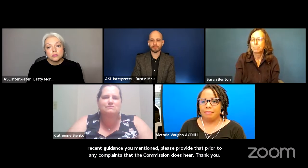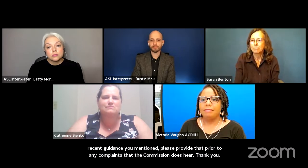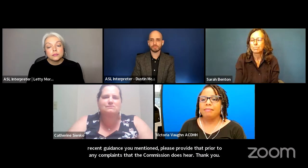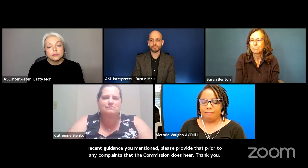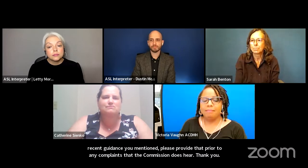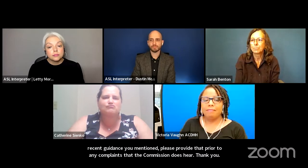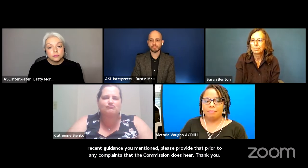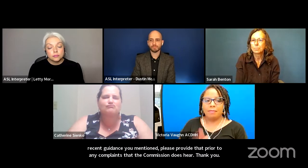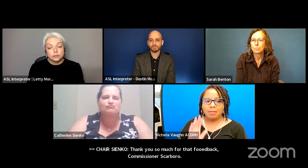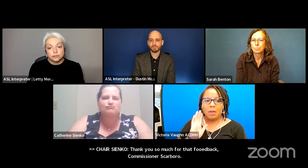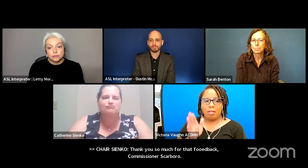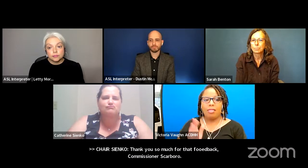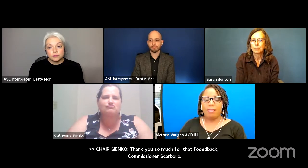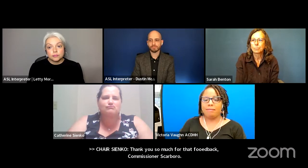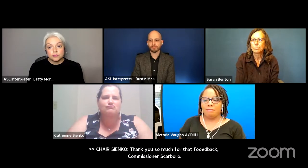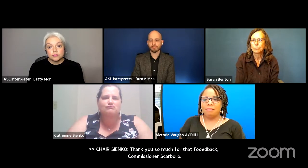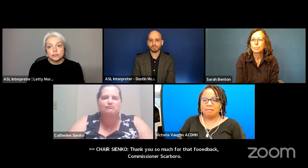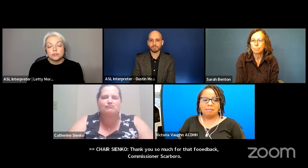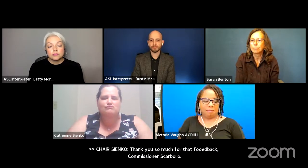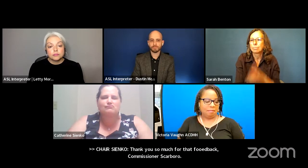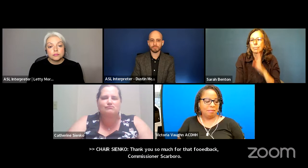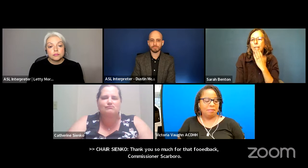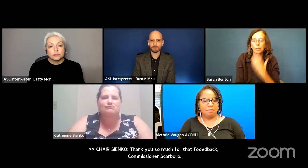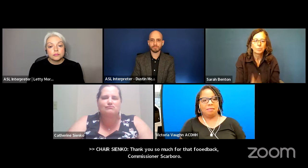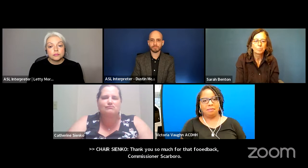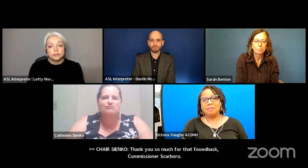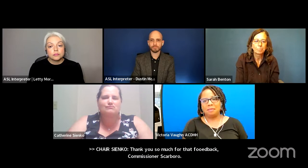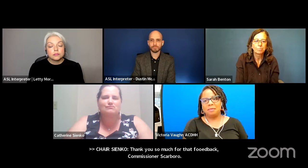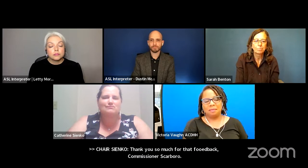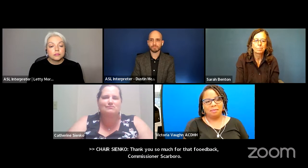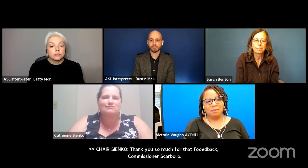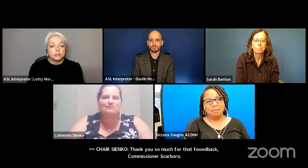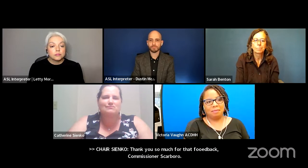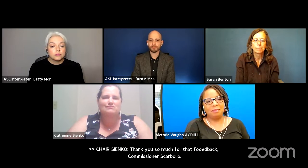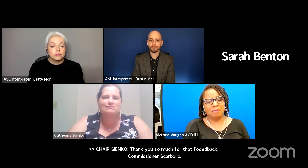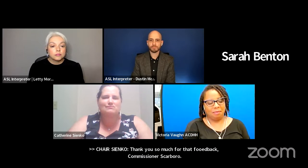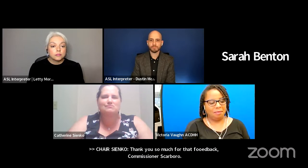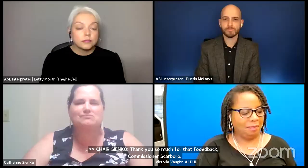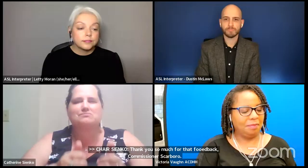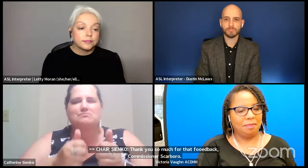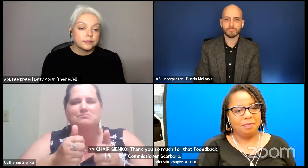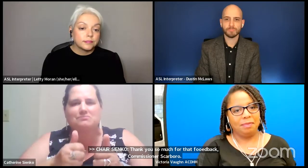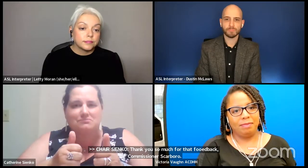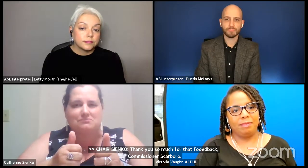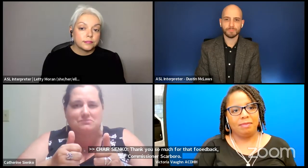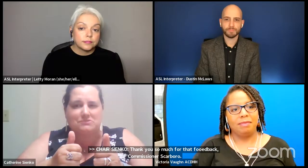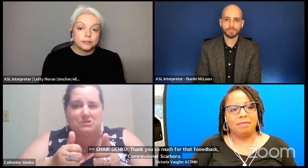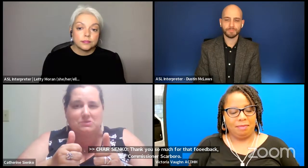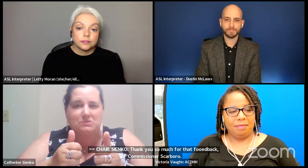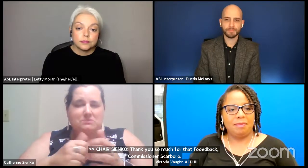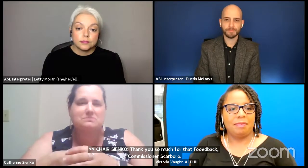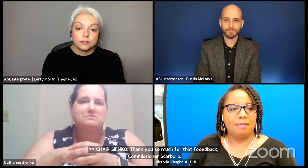to that exact information that you shared. Thank you.